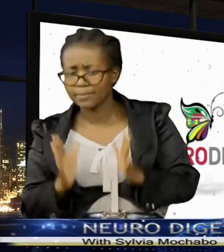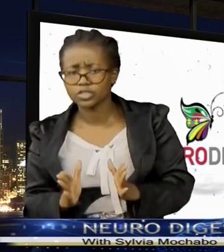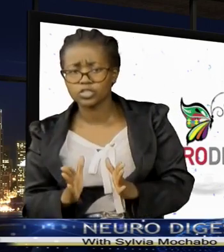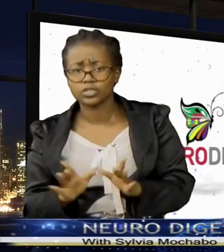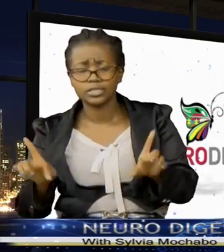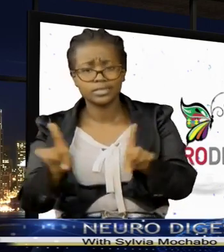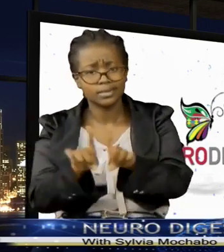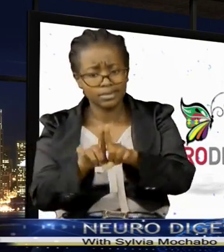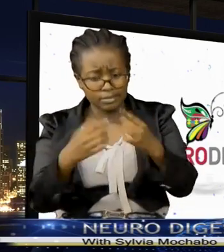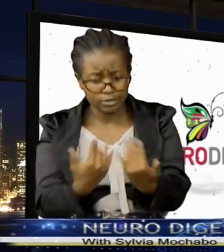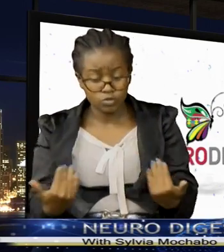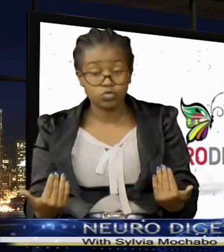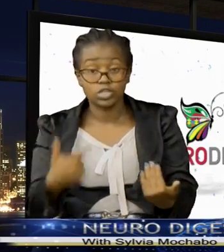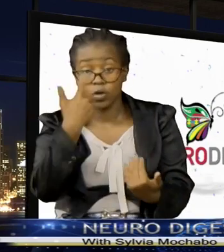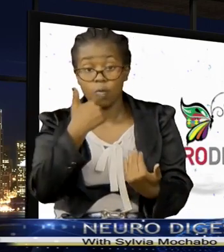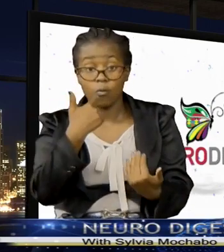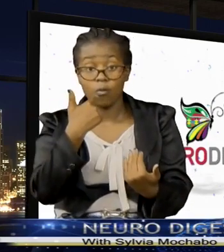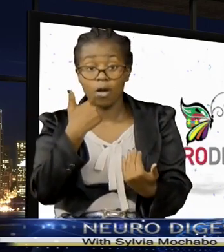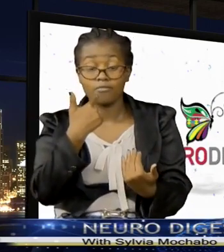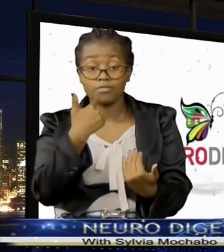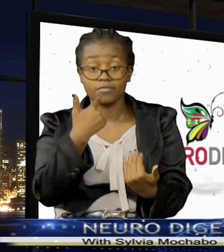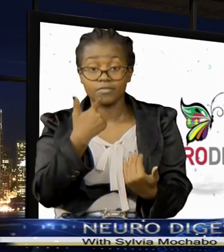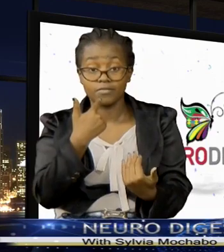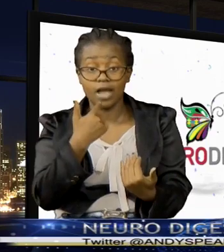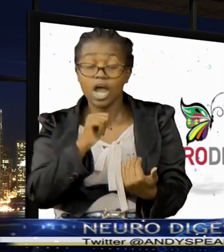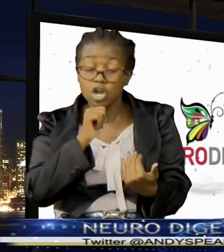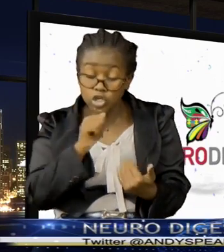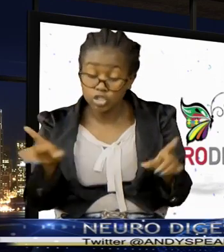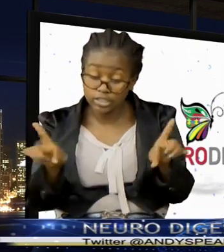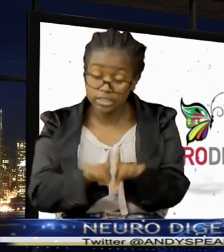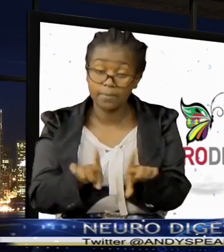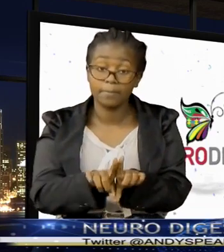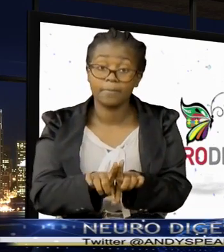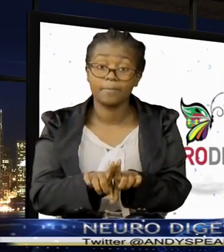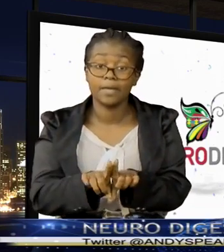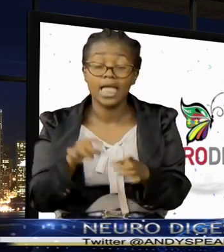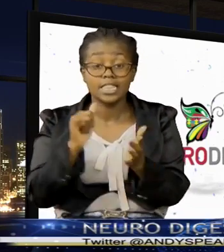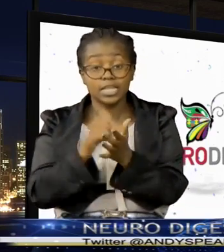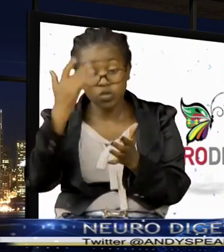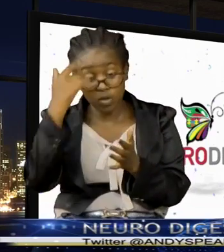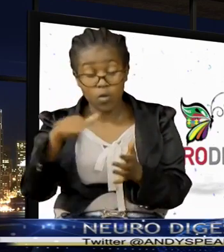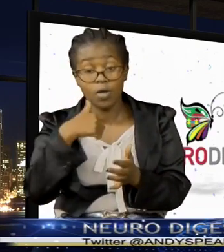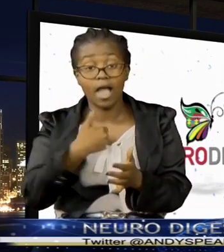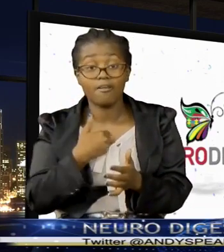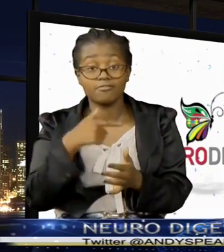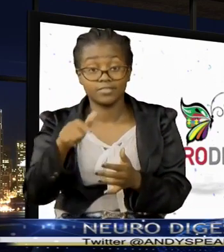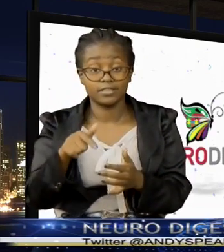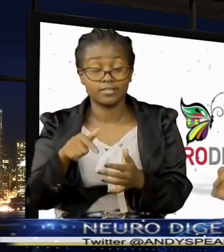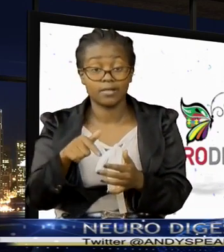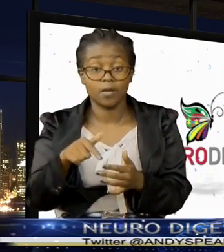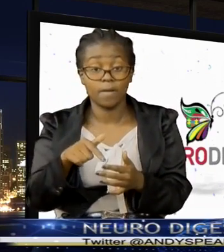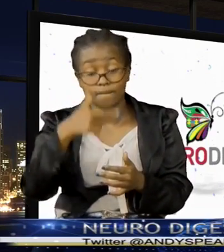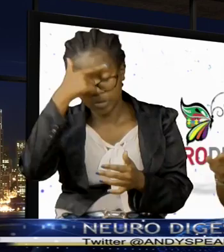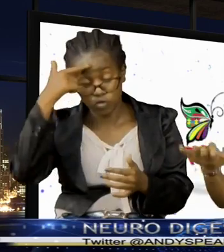same children on the spectrum, on the mild spectrum, are not the same. So that's why we have the puzzle, because